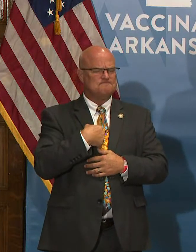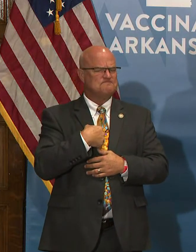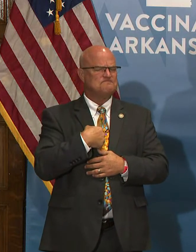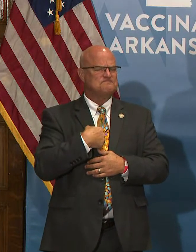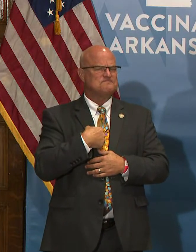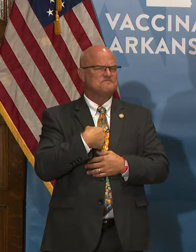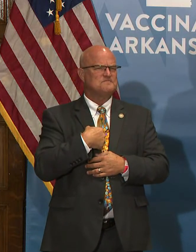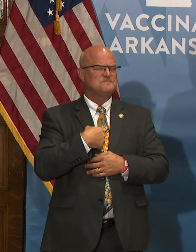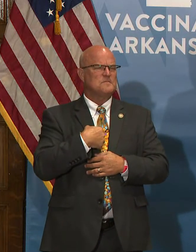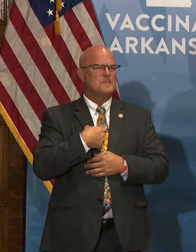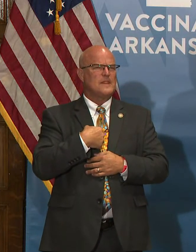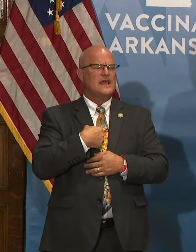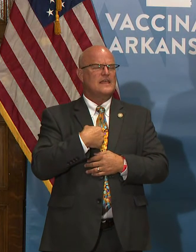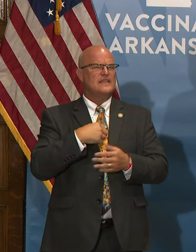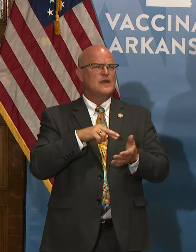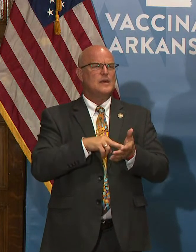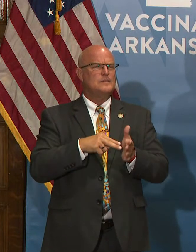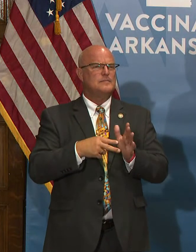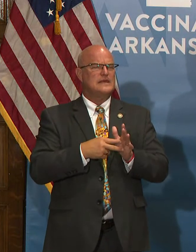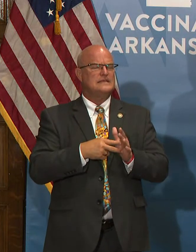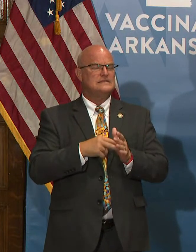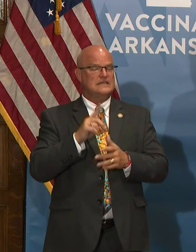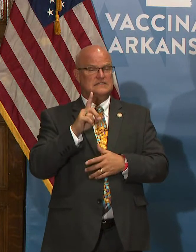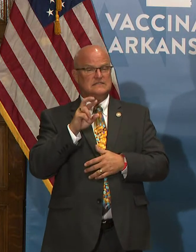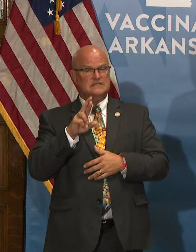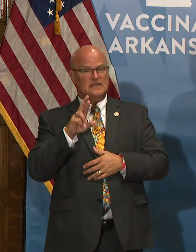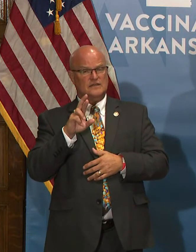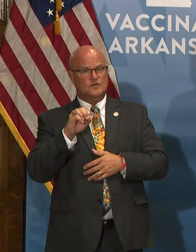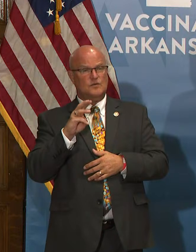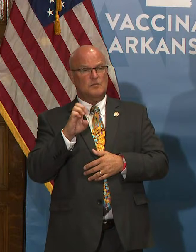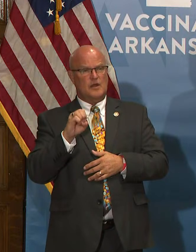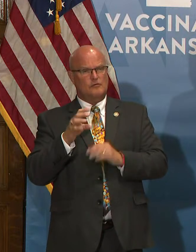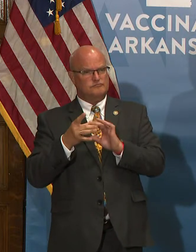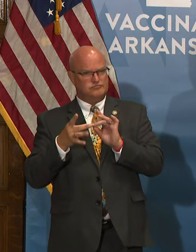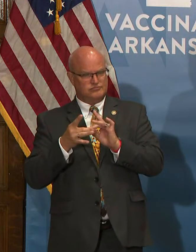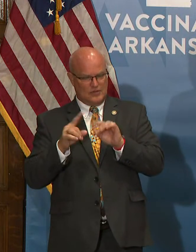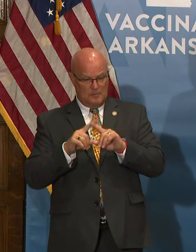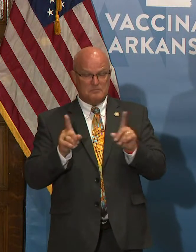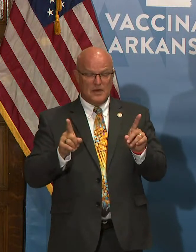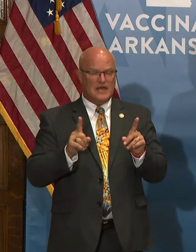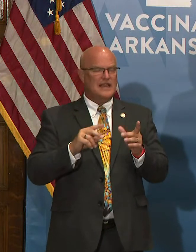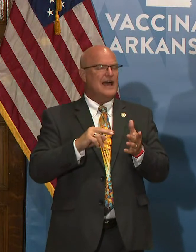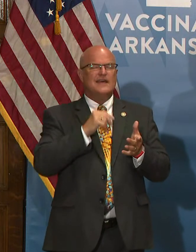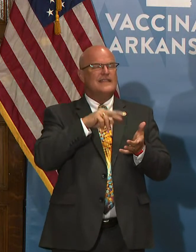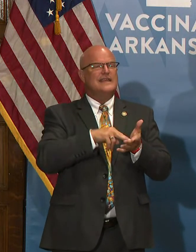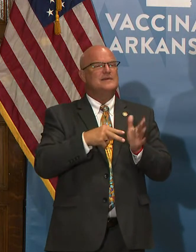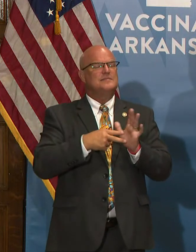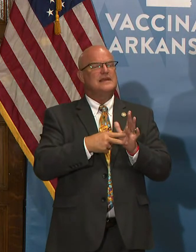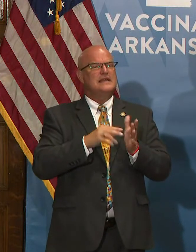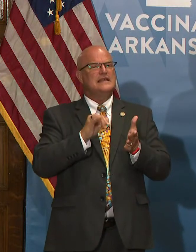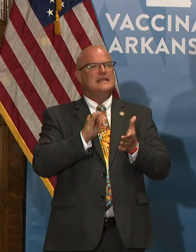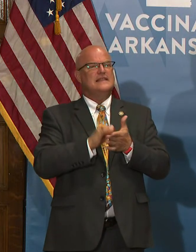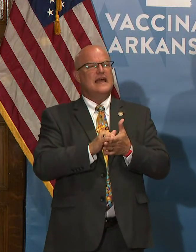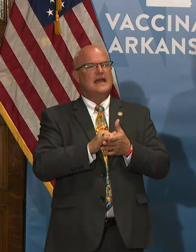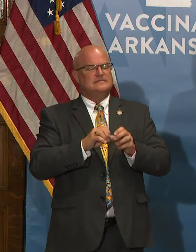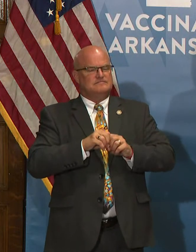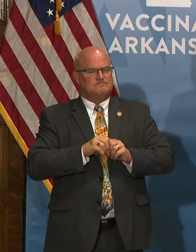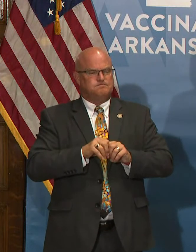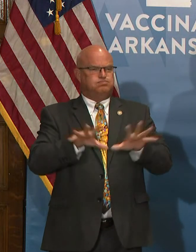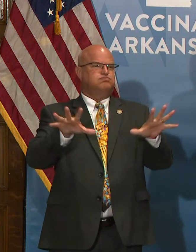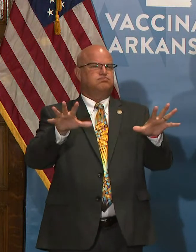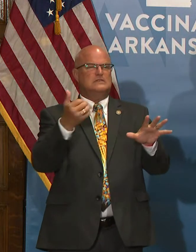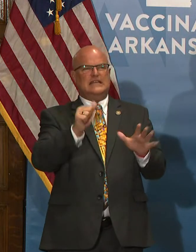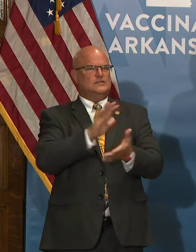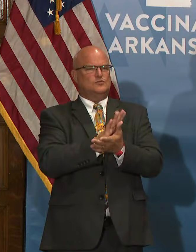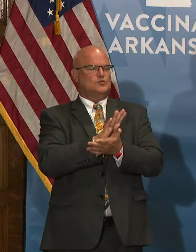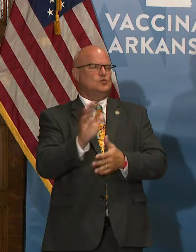that means, and Dr. Romero might want to address this, but that there's been an outbreak in any